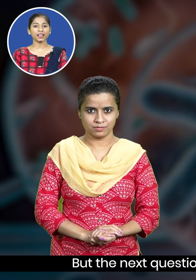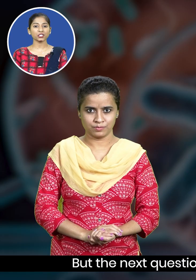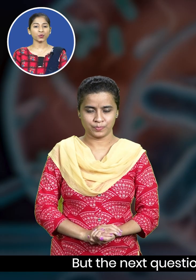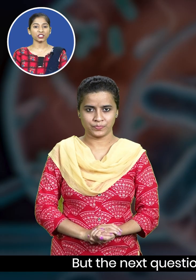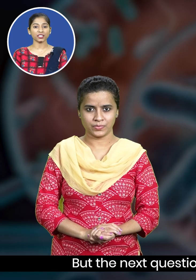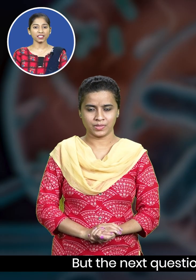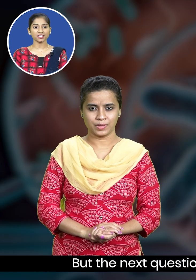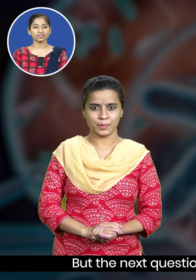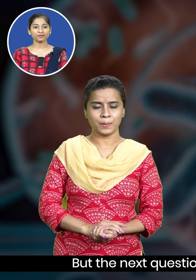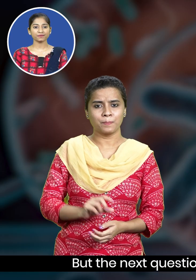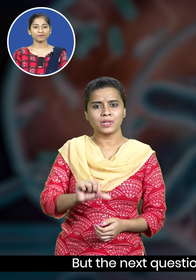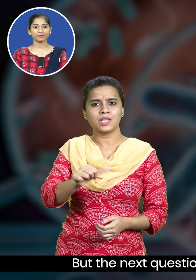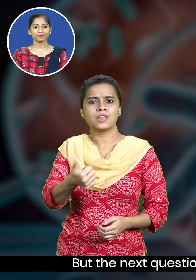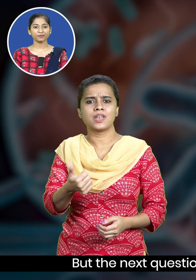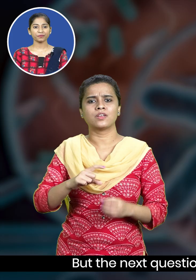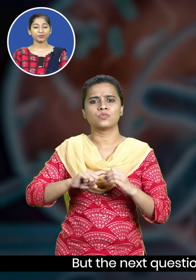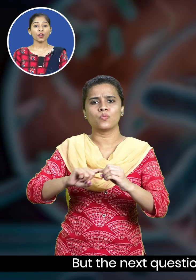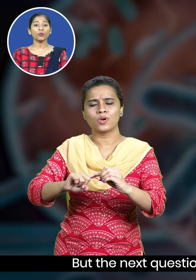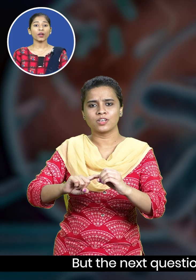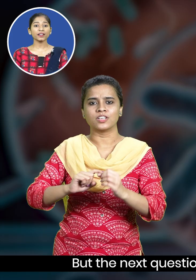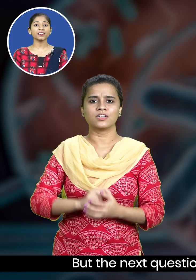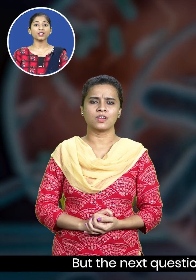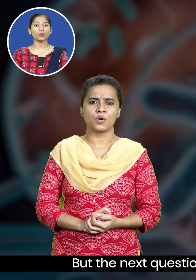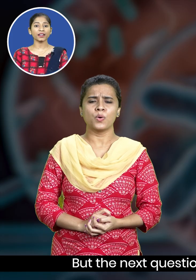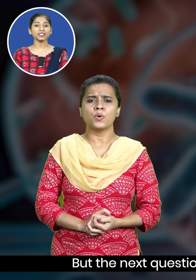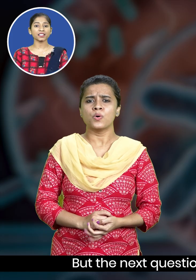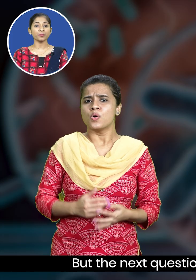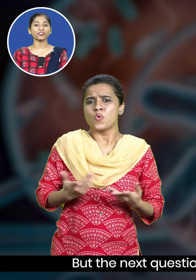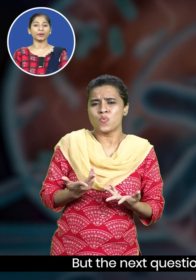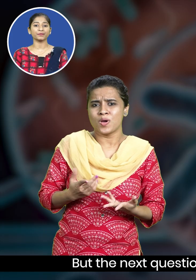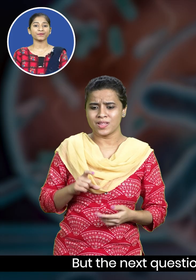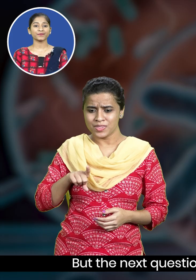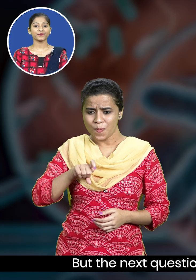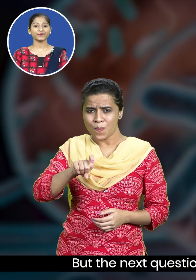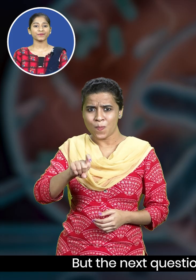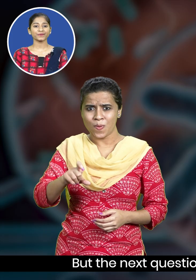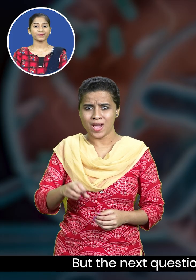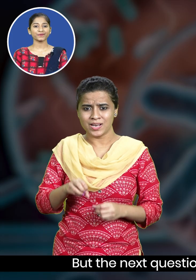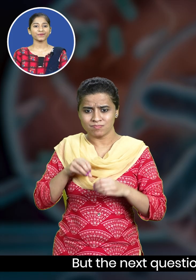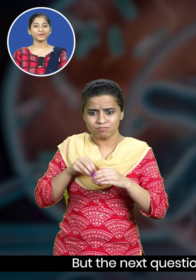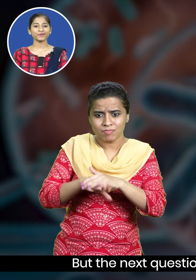But the next question is, where did the virus come from?